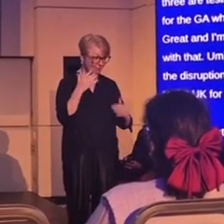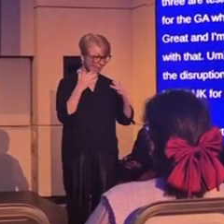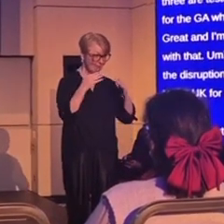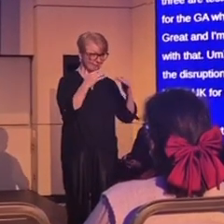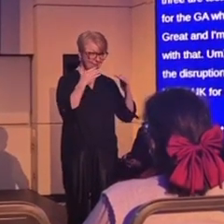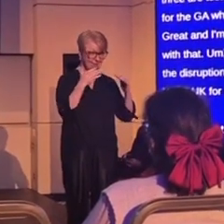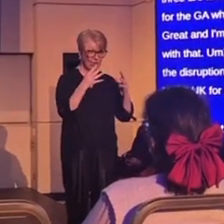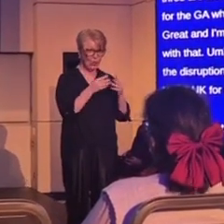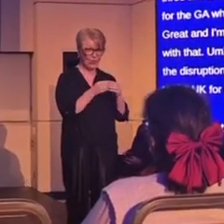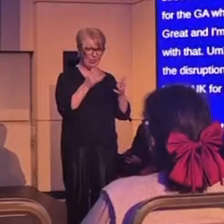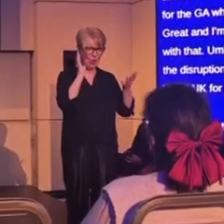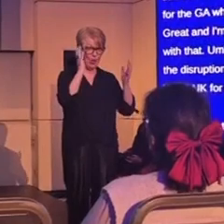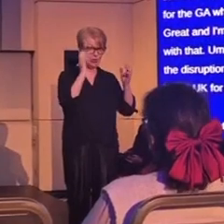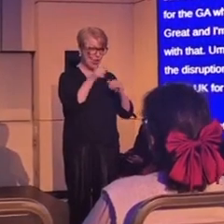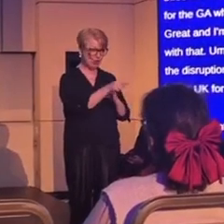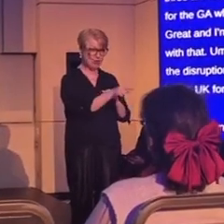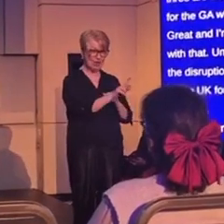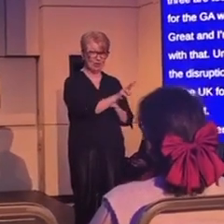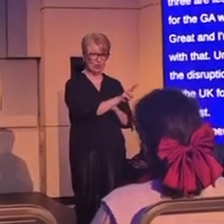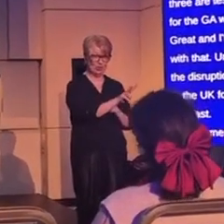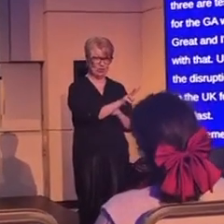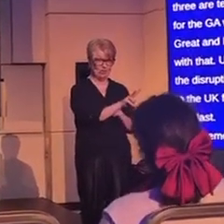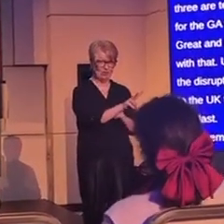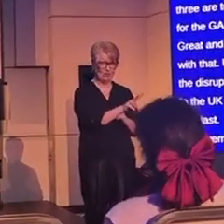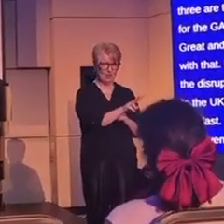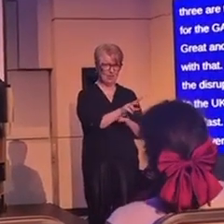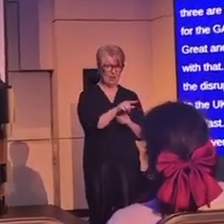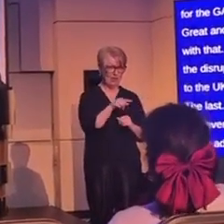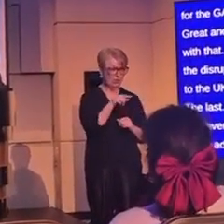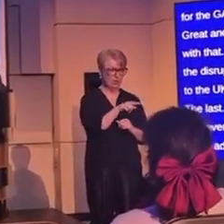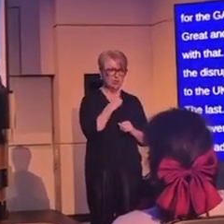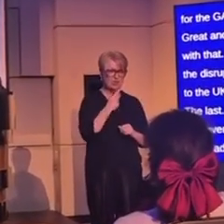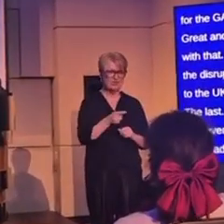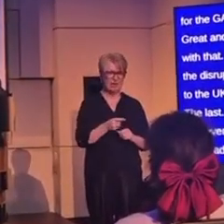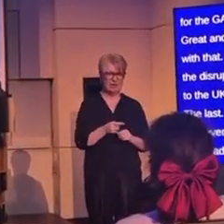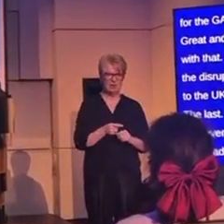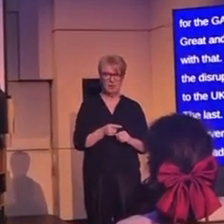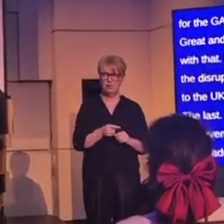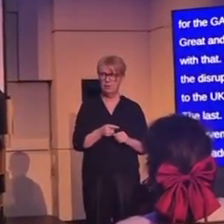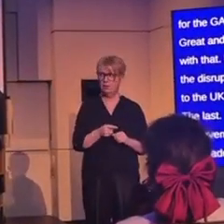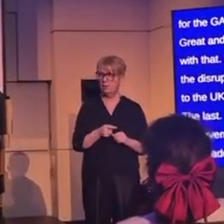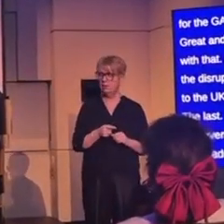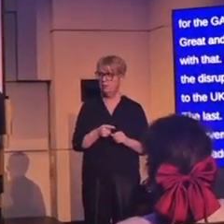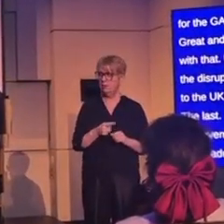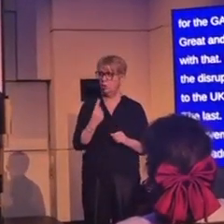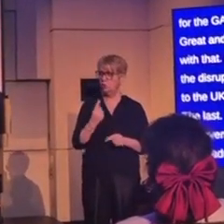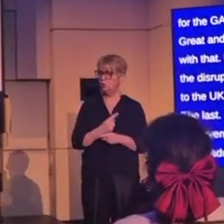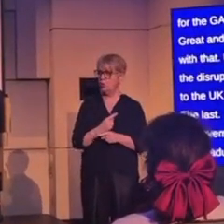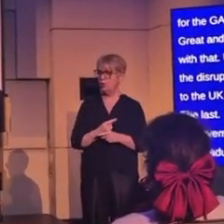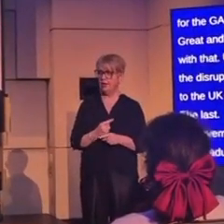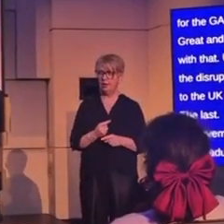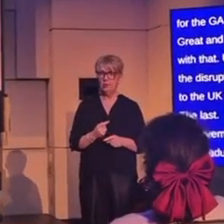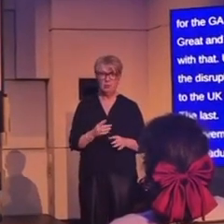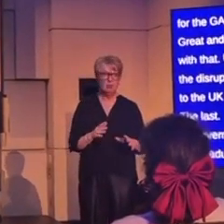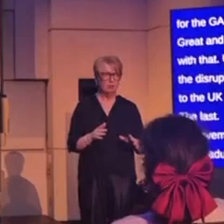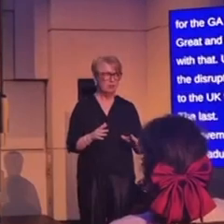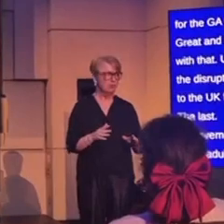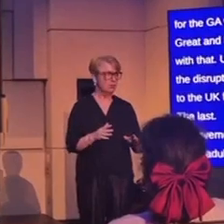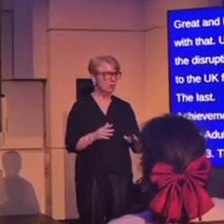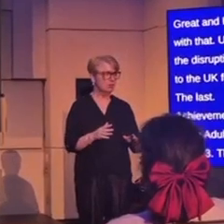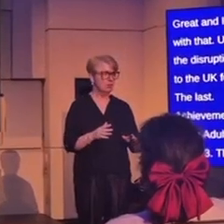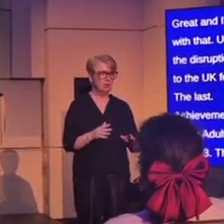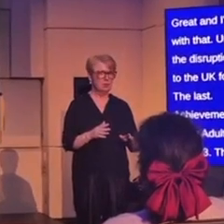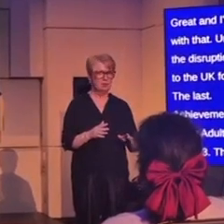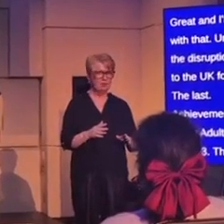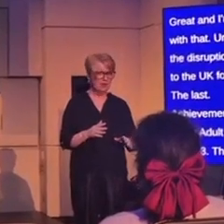the two in the suite, and she kept on saying that she could hear someone talking in the room. And it was